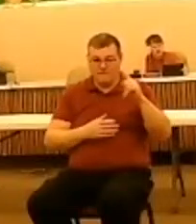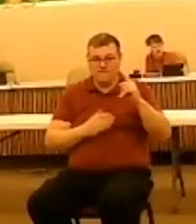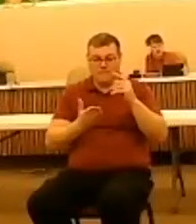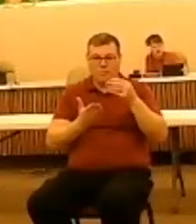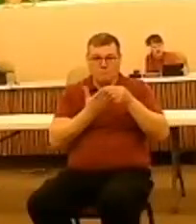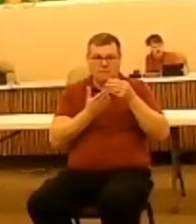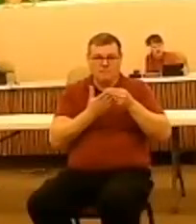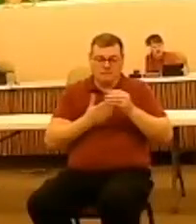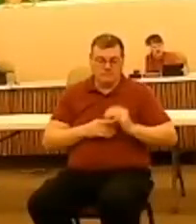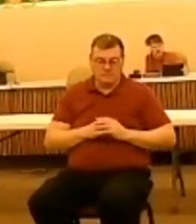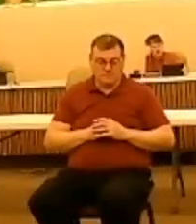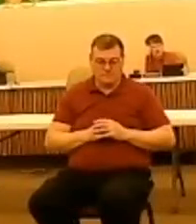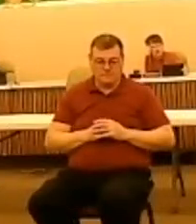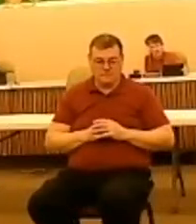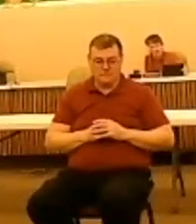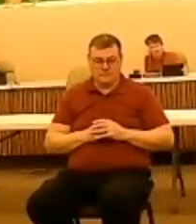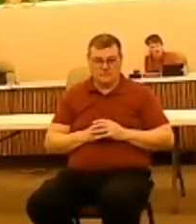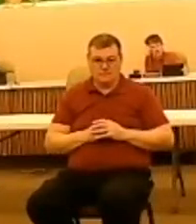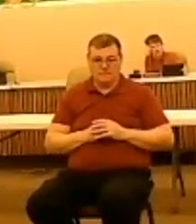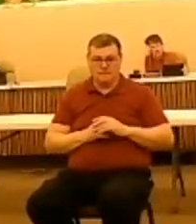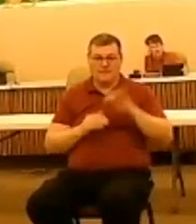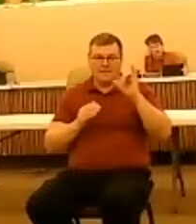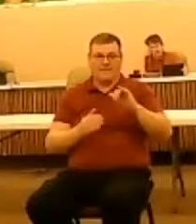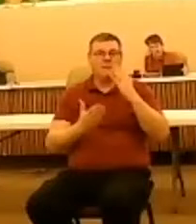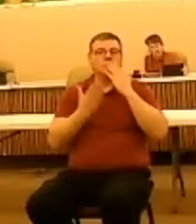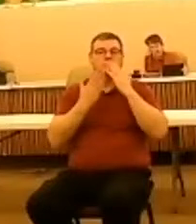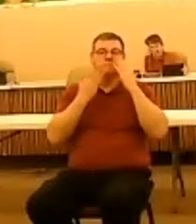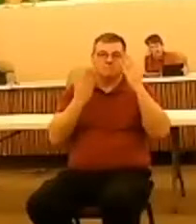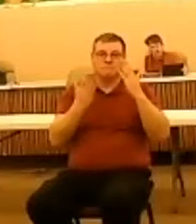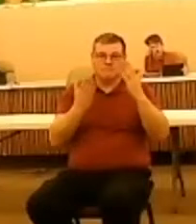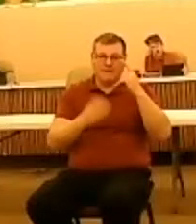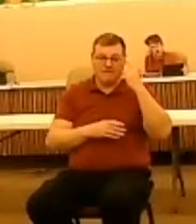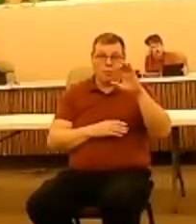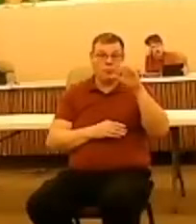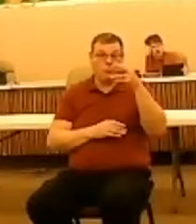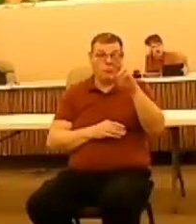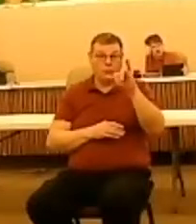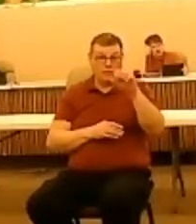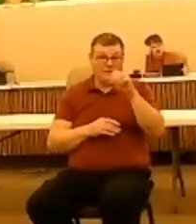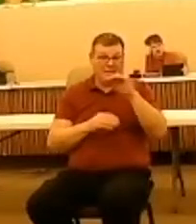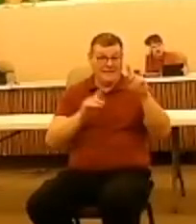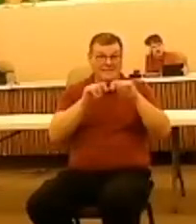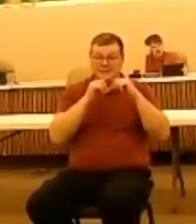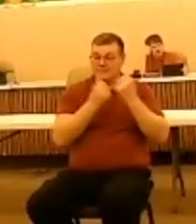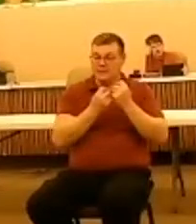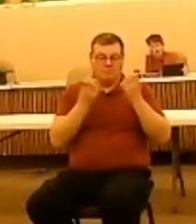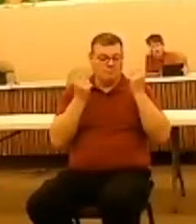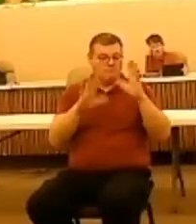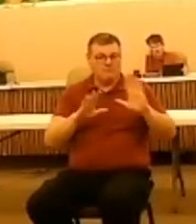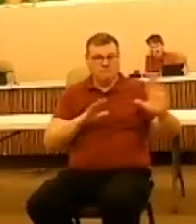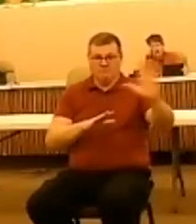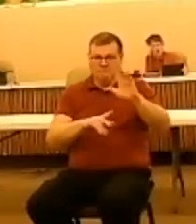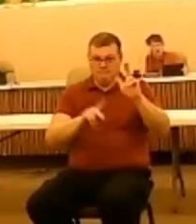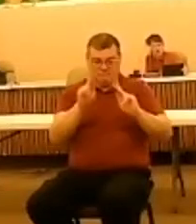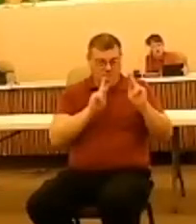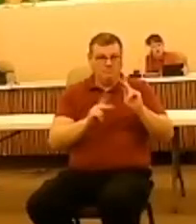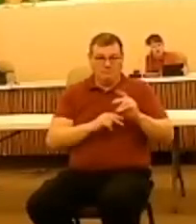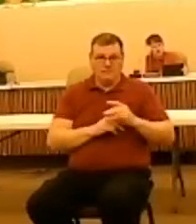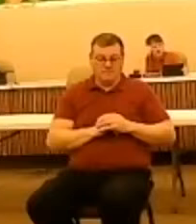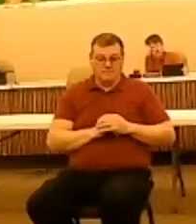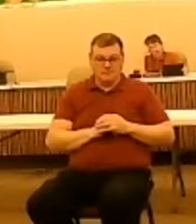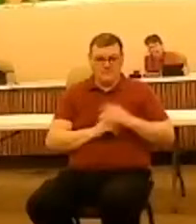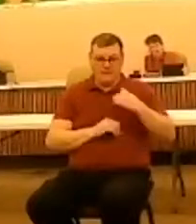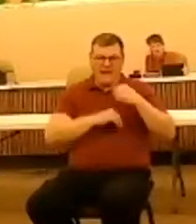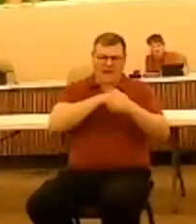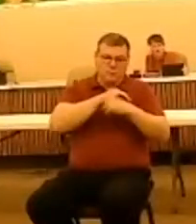grant. So hats off to Chris and his team. Yeah. There's a lot of people, and both, I stole one of his